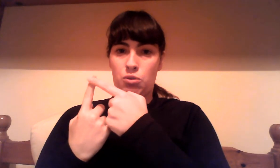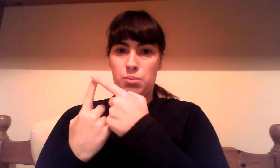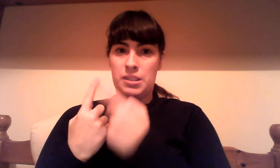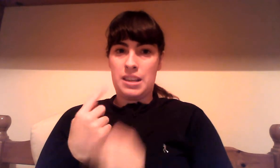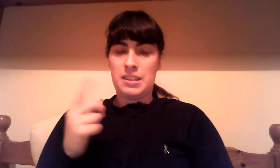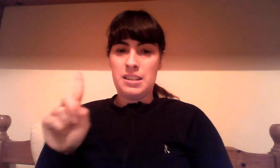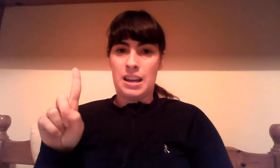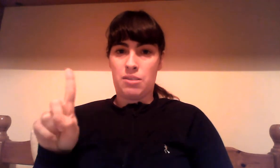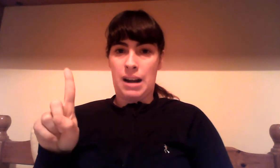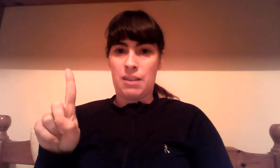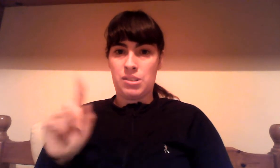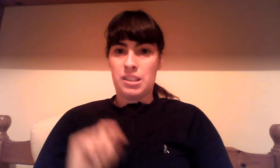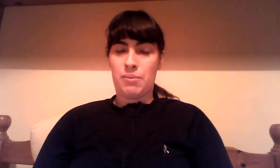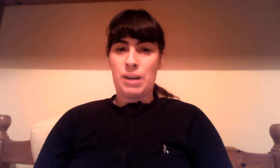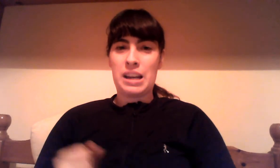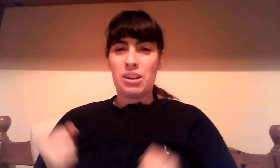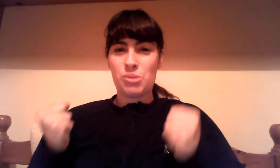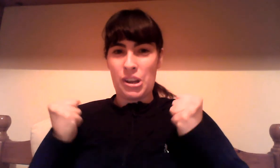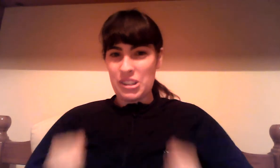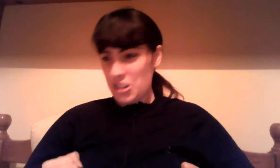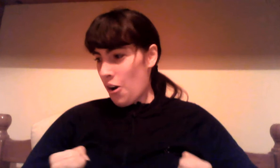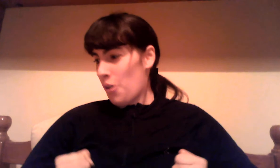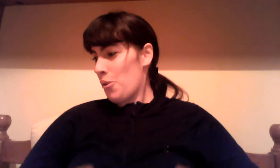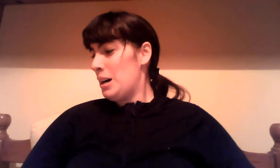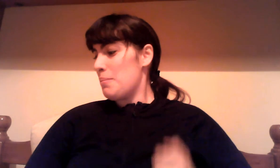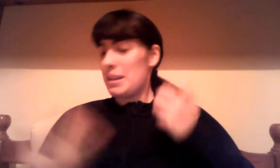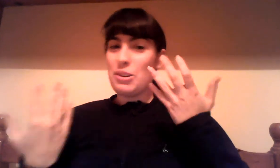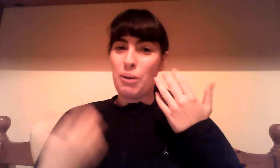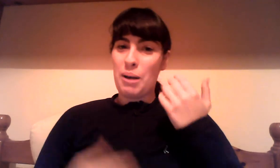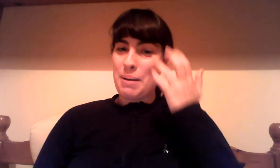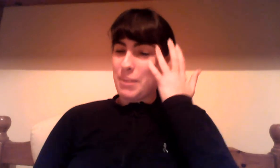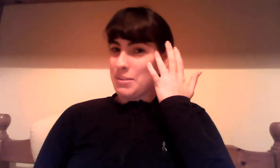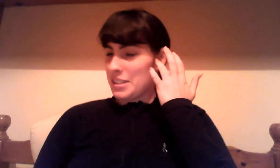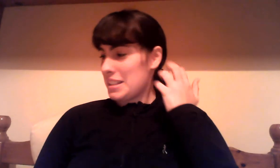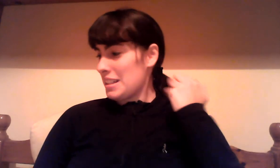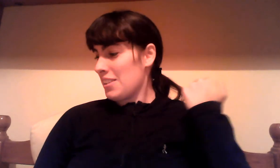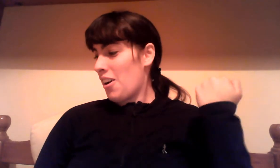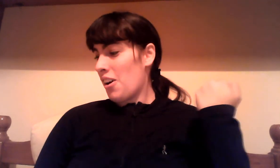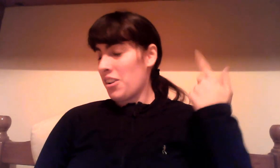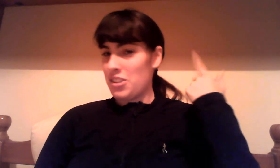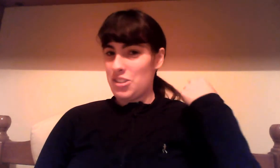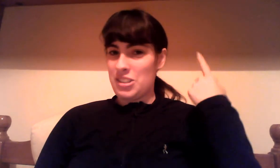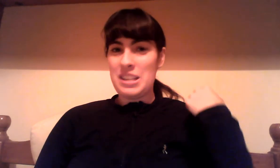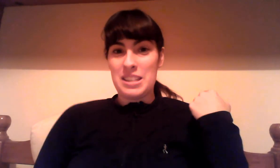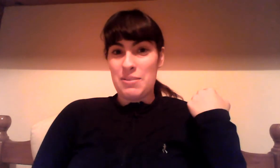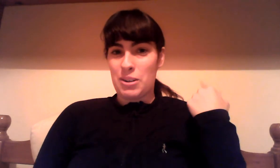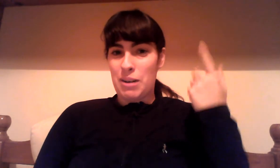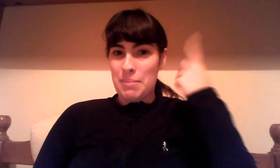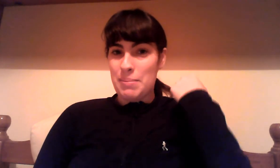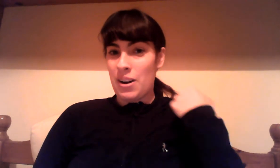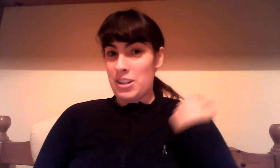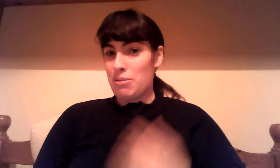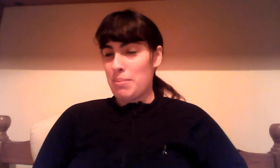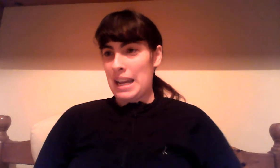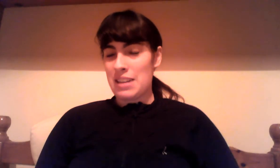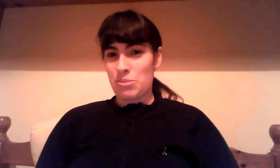presented and around is the other way, and I was like, no, but he knew what I meant, but I was like, I, I could just, he didn't even correct me, but I knew in my head, was